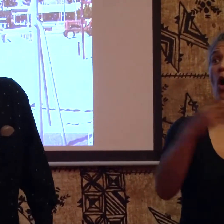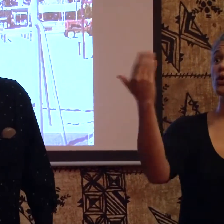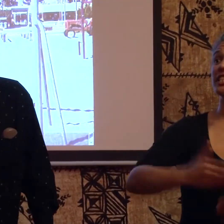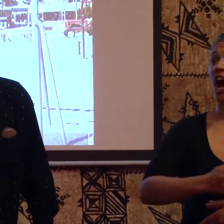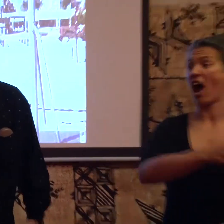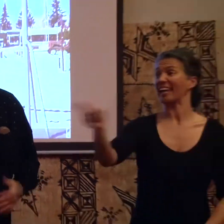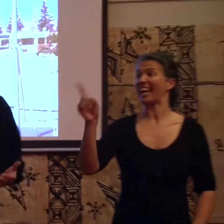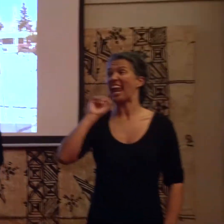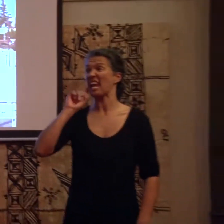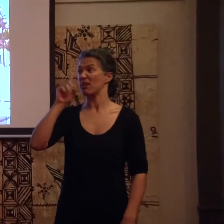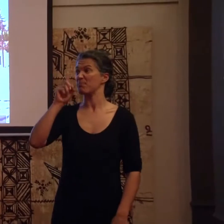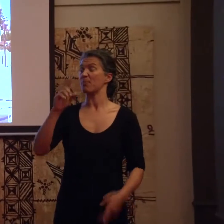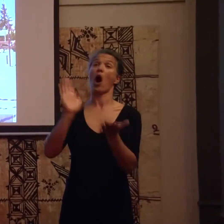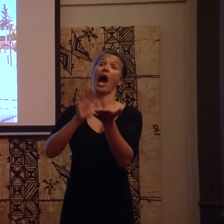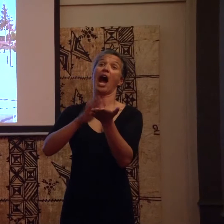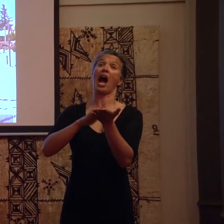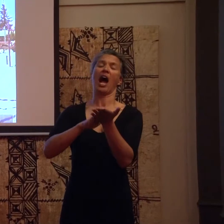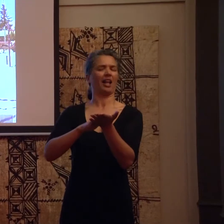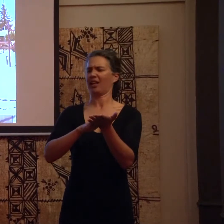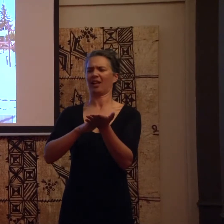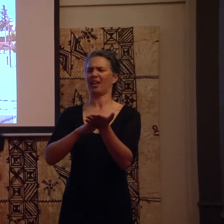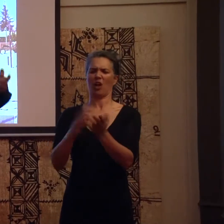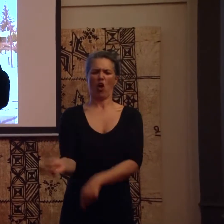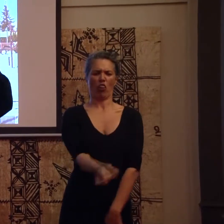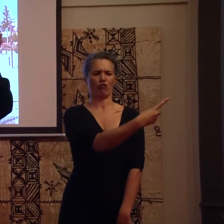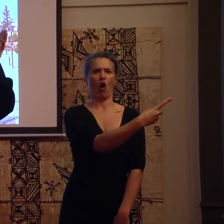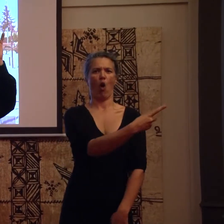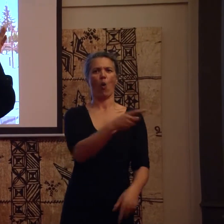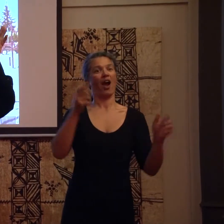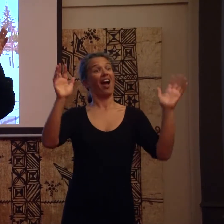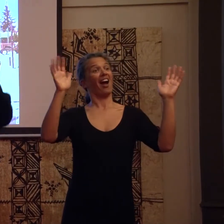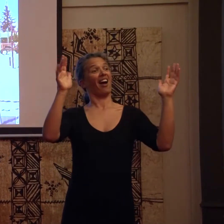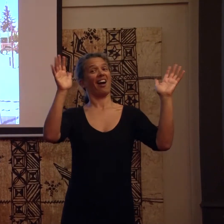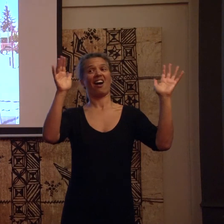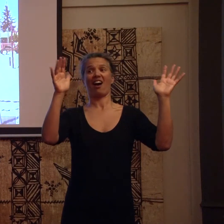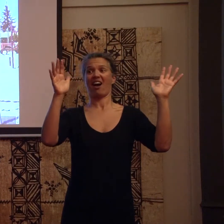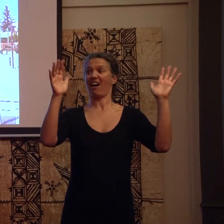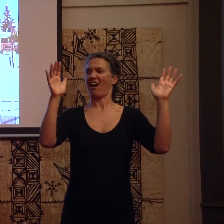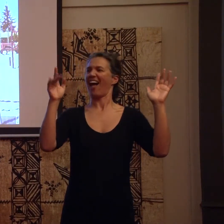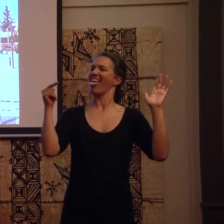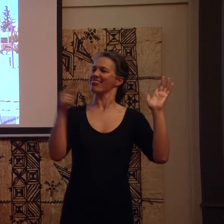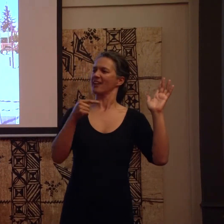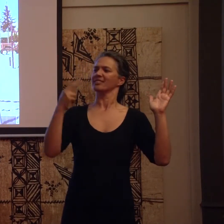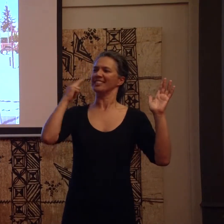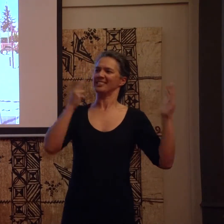people could make a special effort, instead of applauding with your hands and clapping like this, try clapping like this.